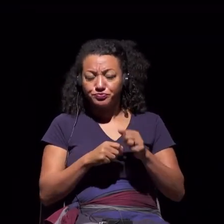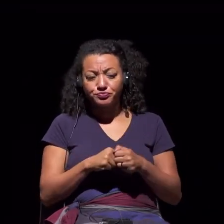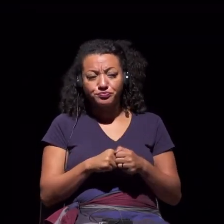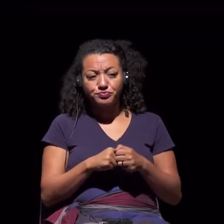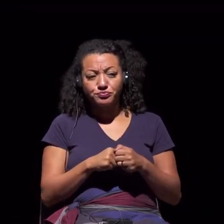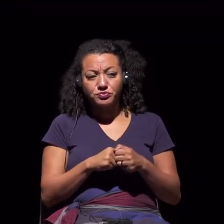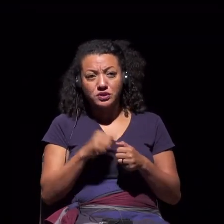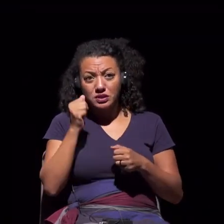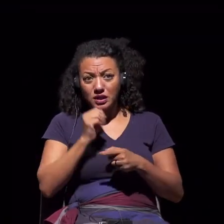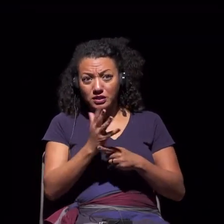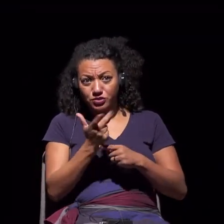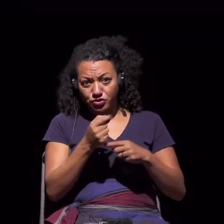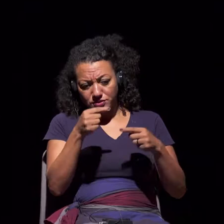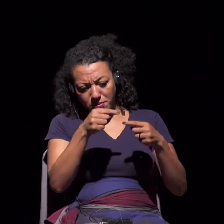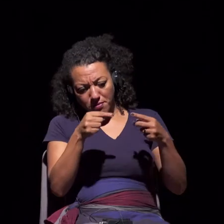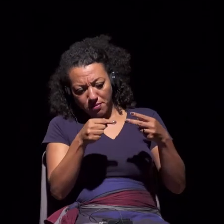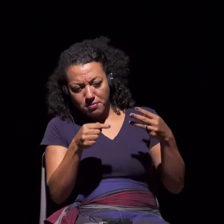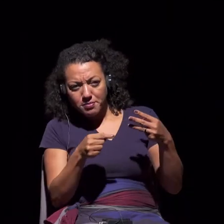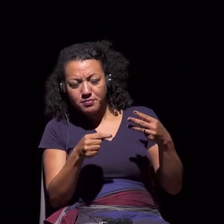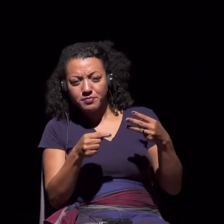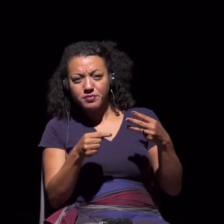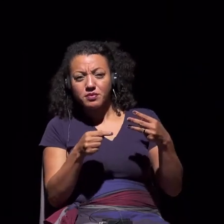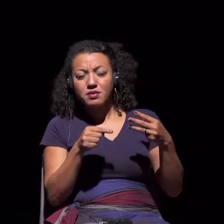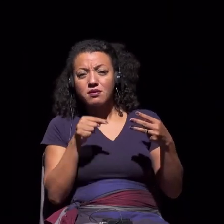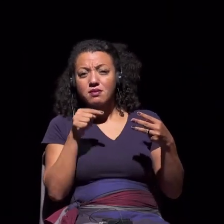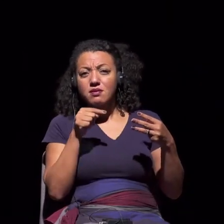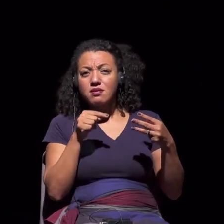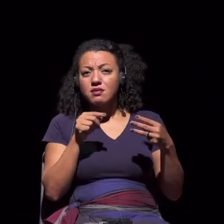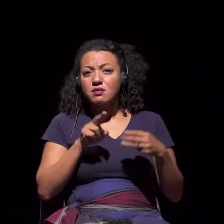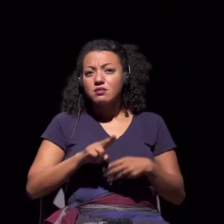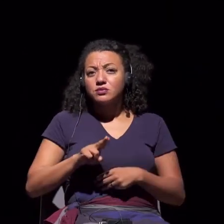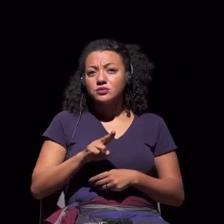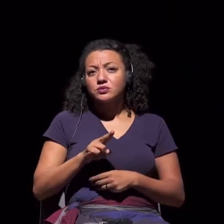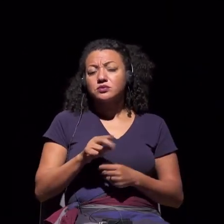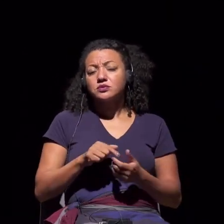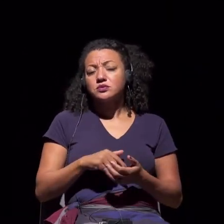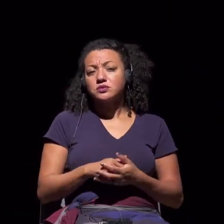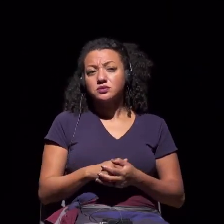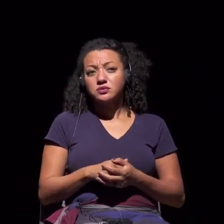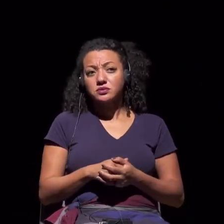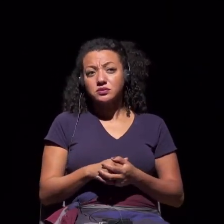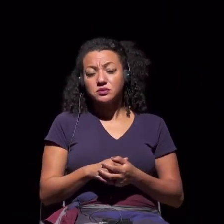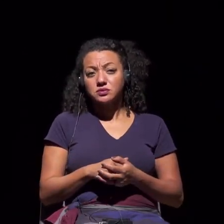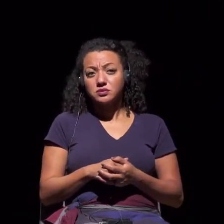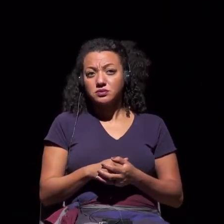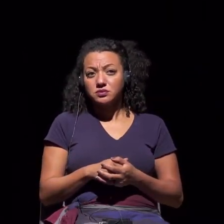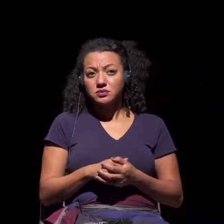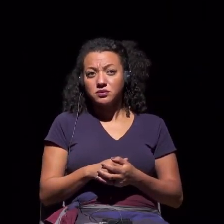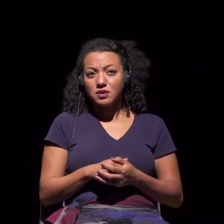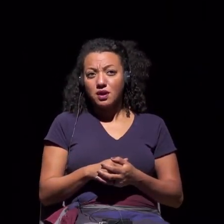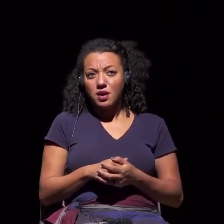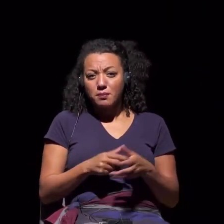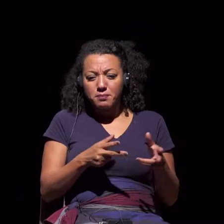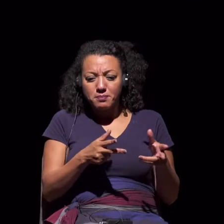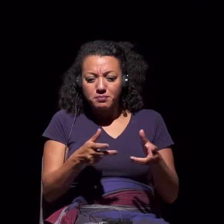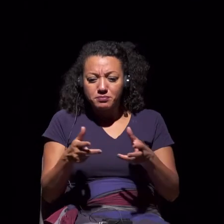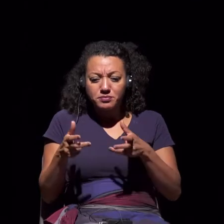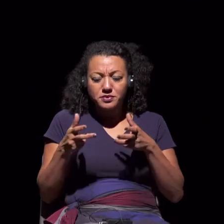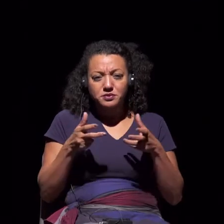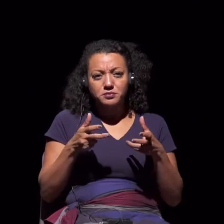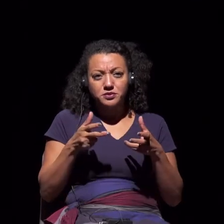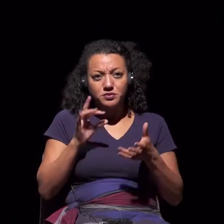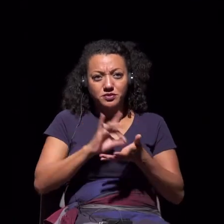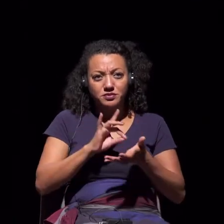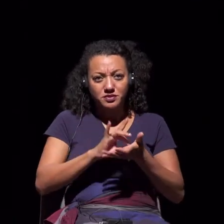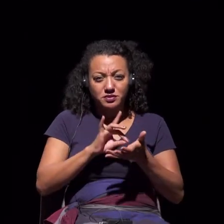personal identity by bringing forward and disrupting the perception of truth in the quote-unquote official